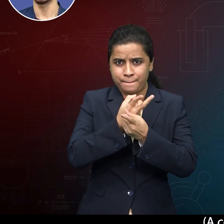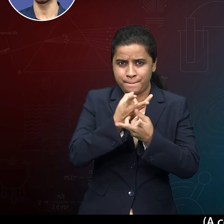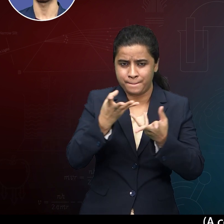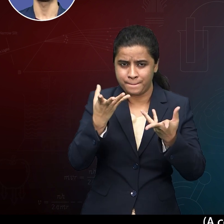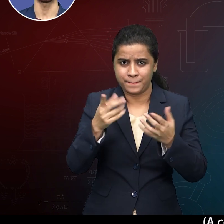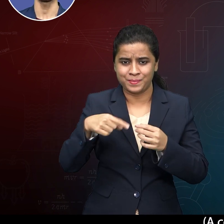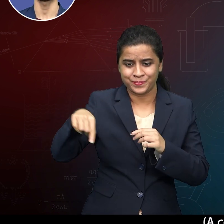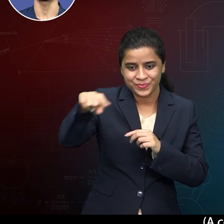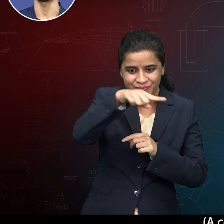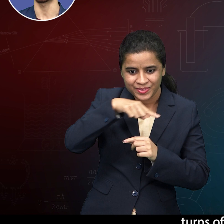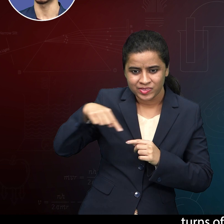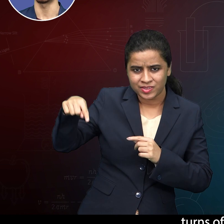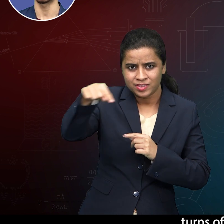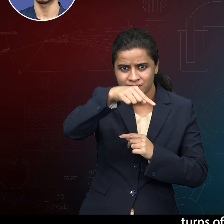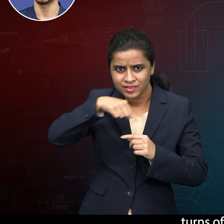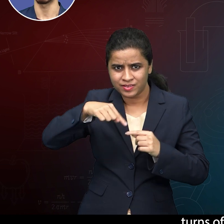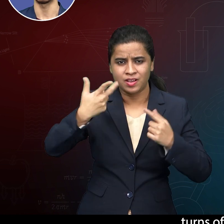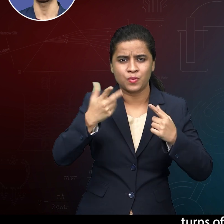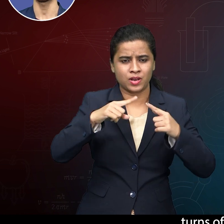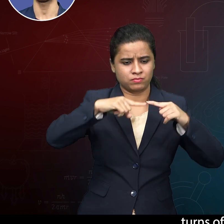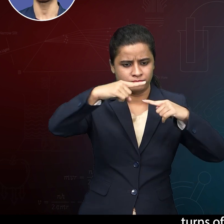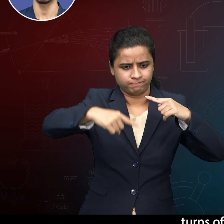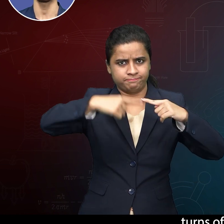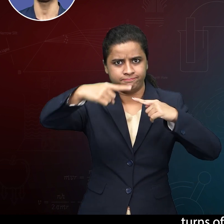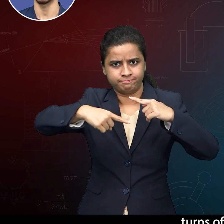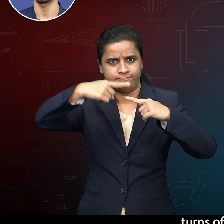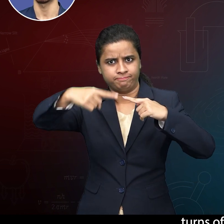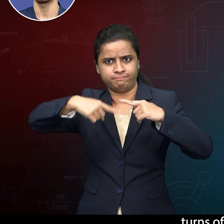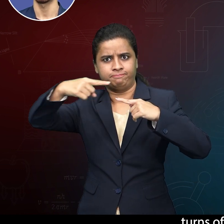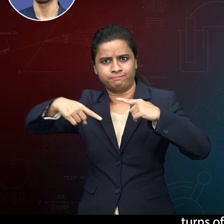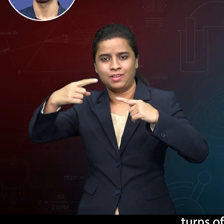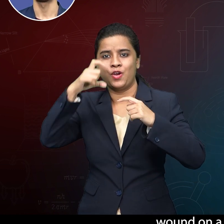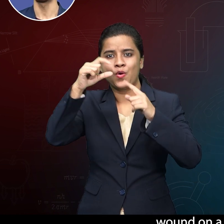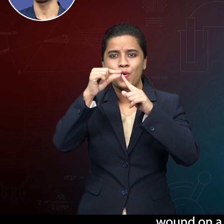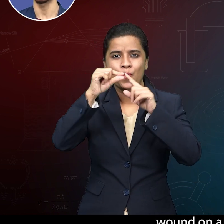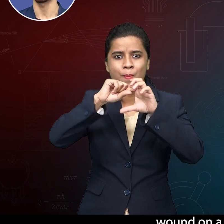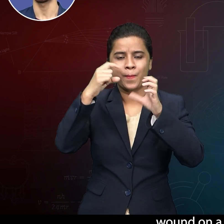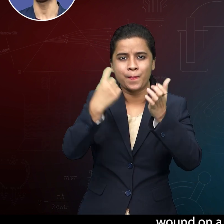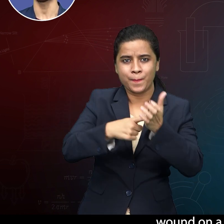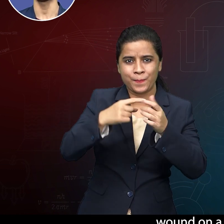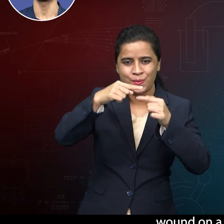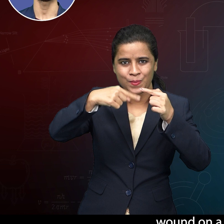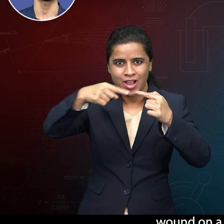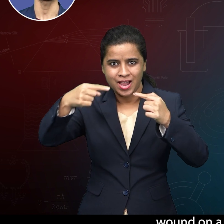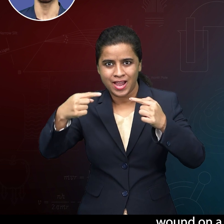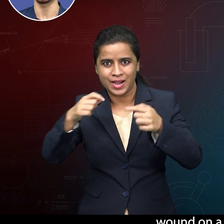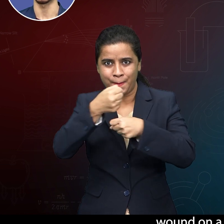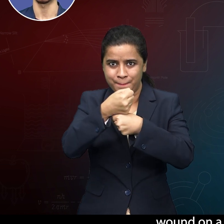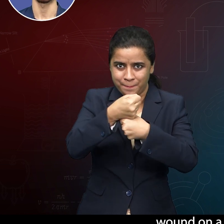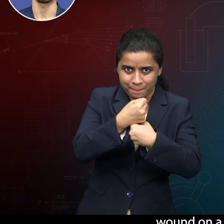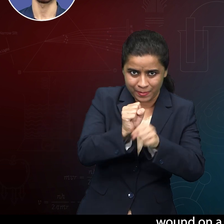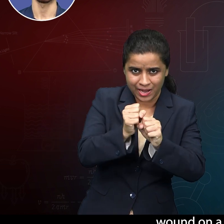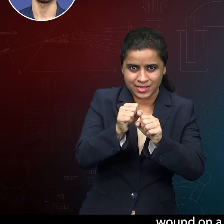A coil of many circular turns of insulated copper wire wound on a cylindrical insulating